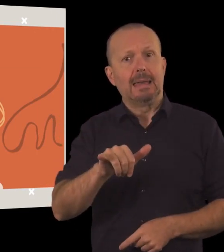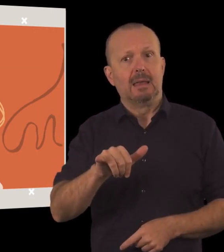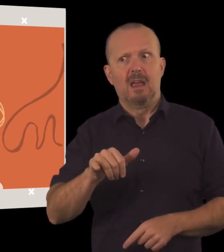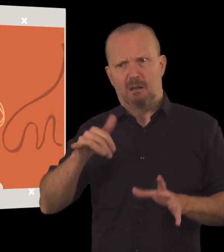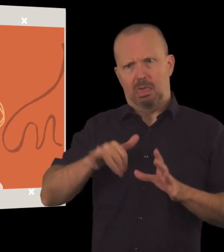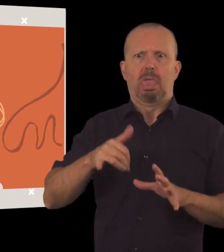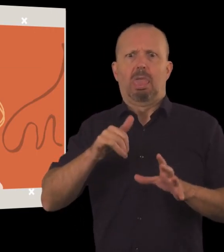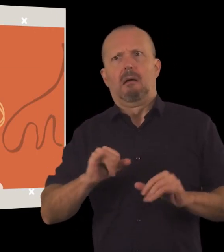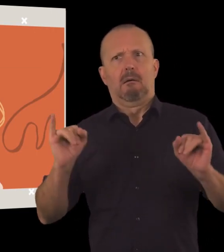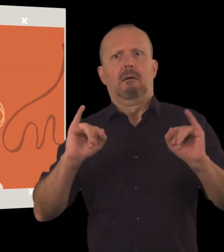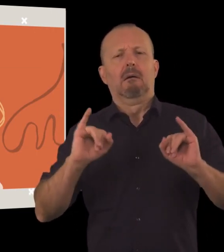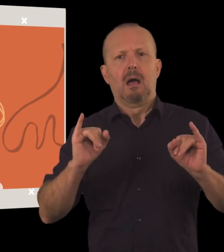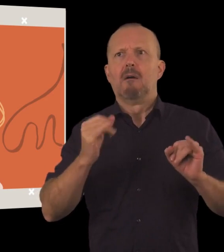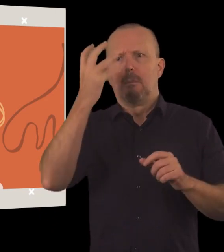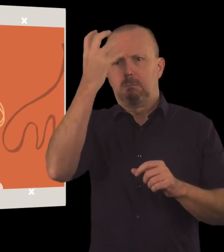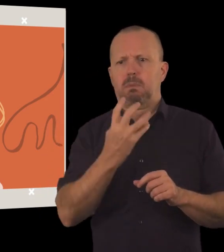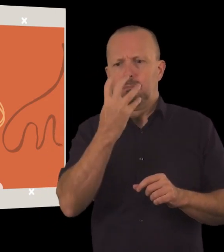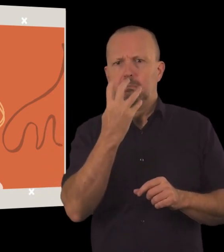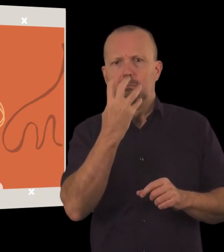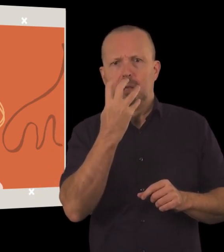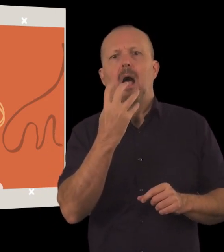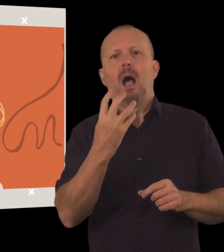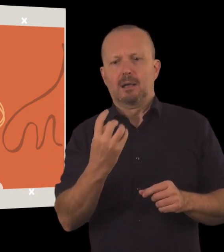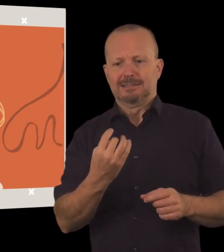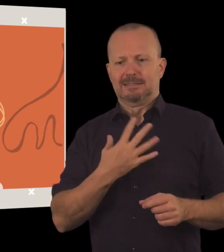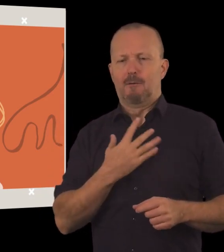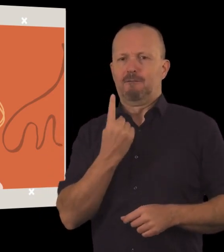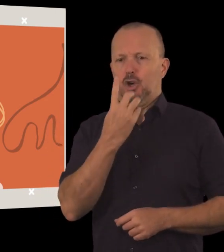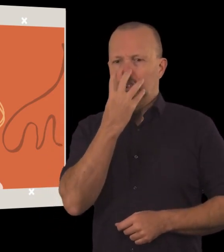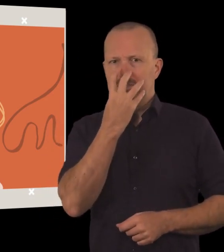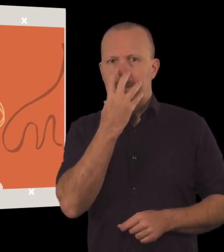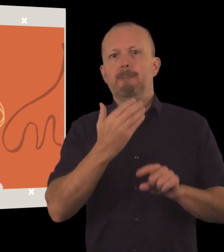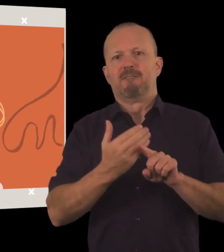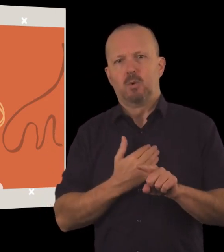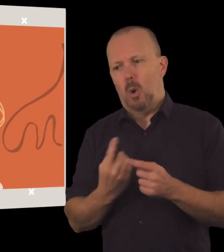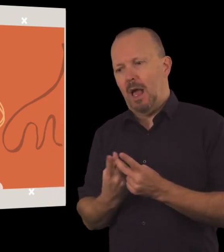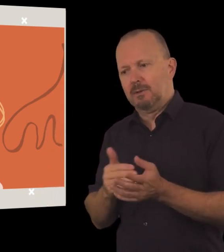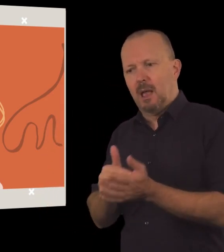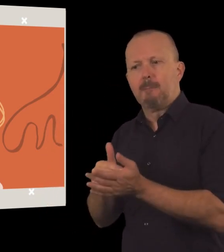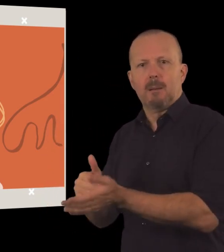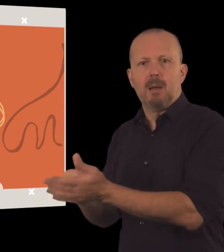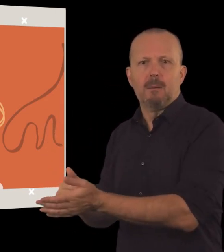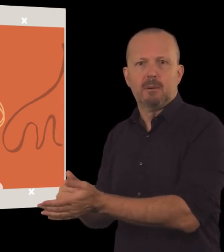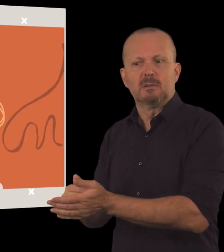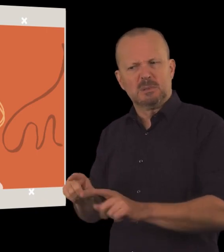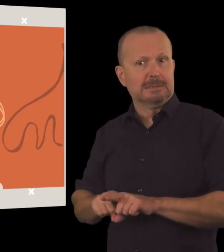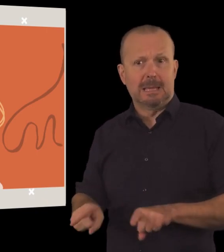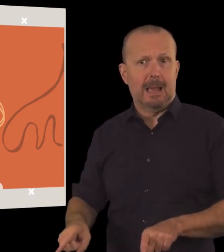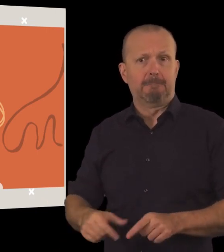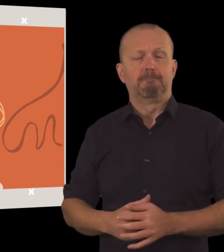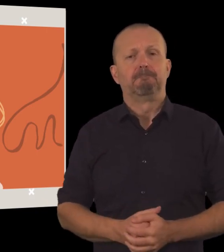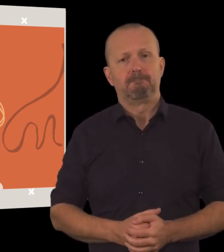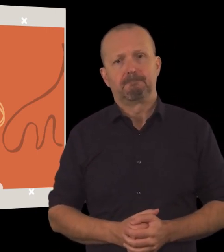This is a metaphor my colleague and my friend told me about when I first started at Artsenta, which is the golden